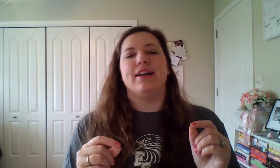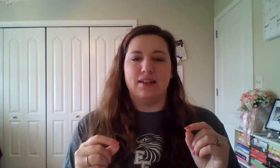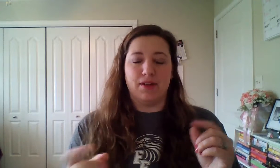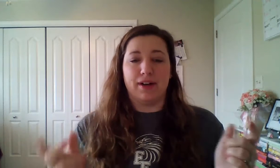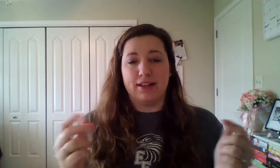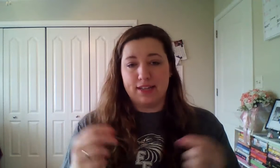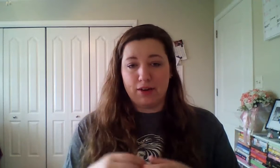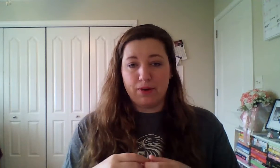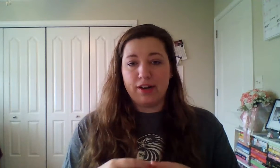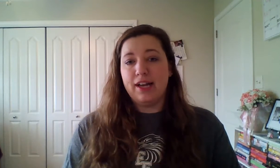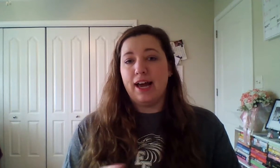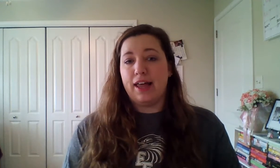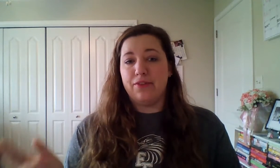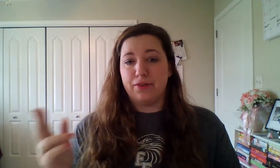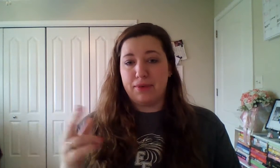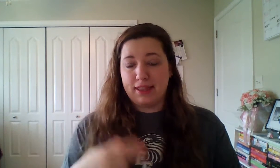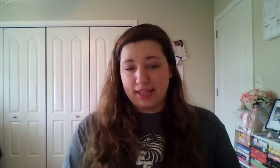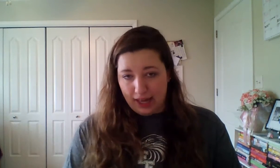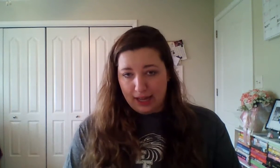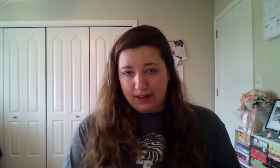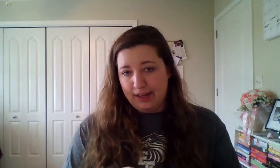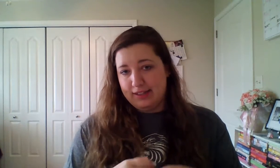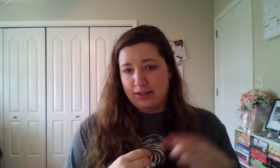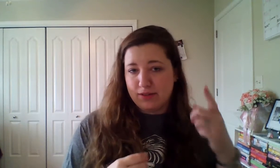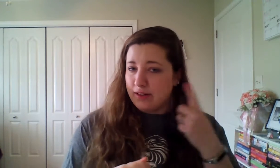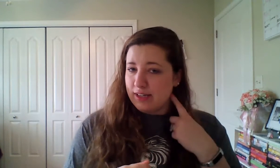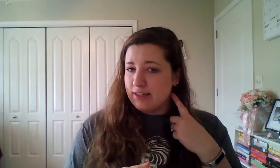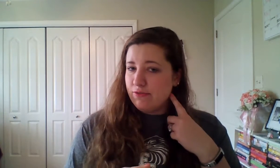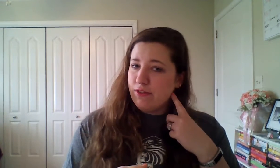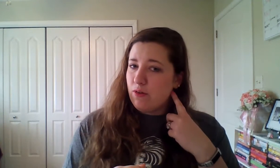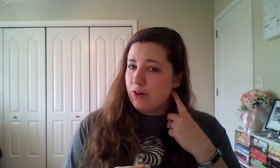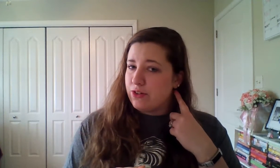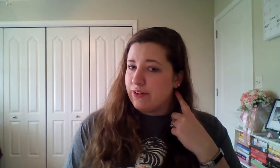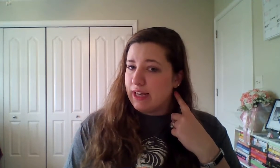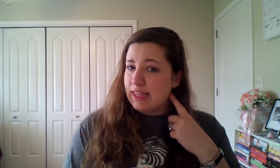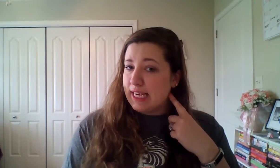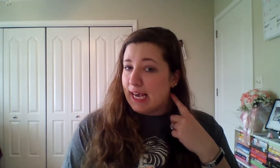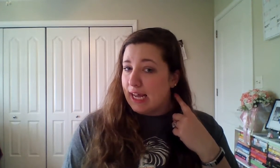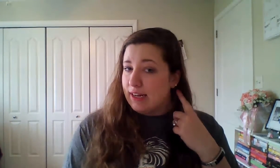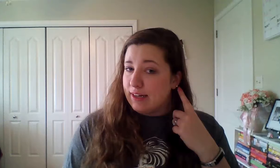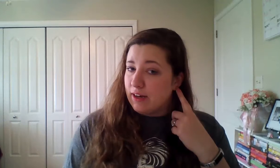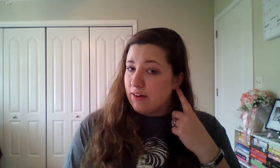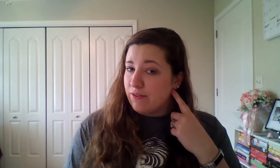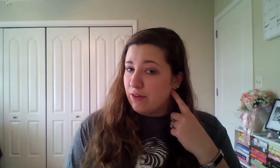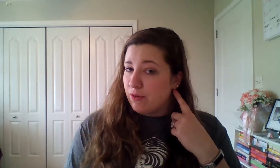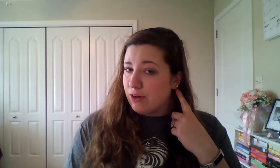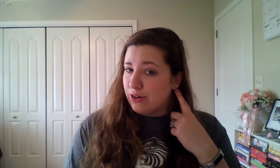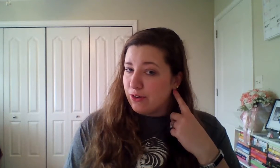Awesome. Now we're going to say a word and then repeat the ending sound. So listen for the word you hear at the end of the word.